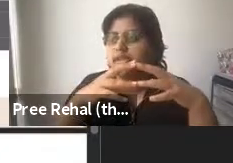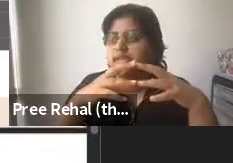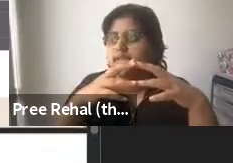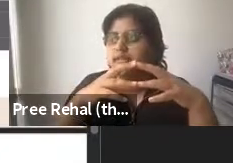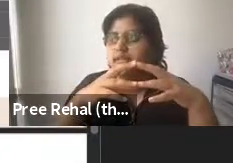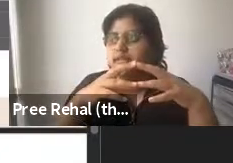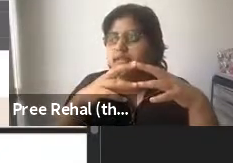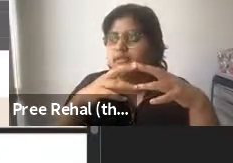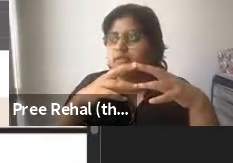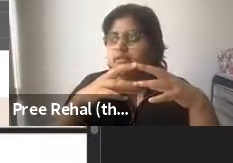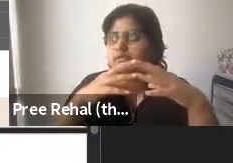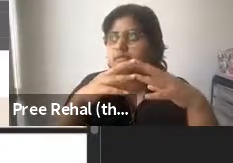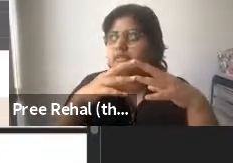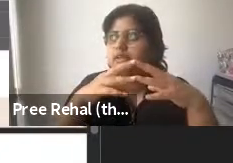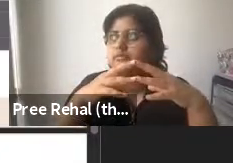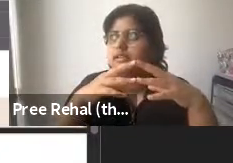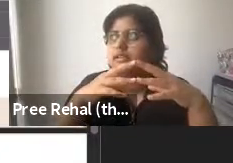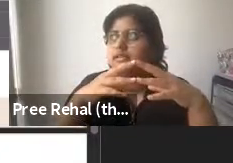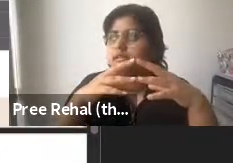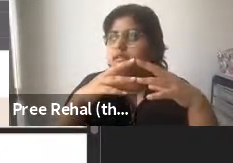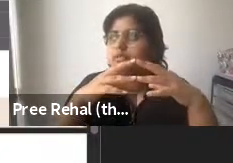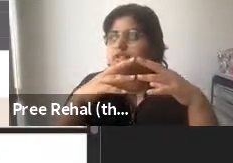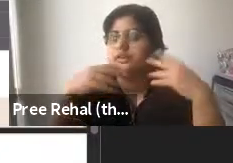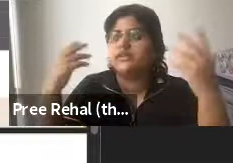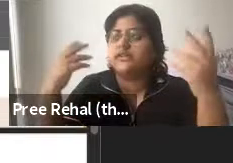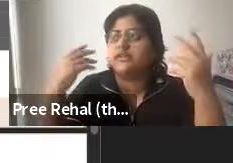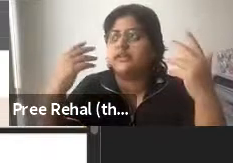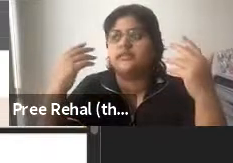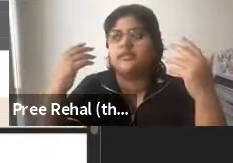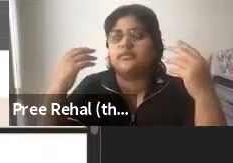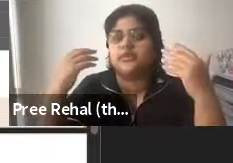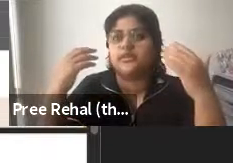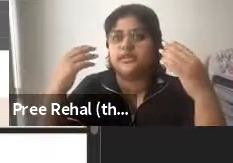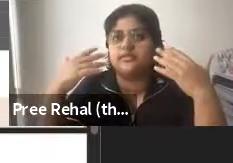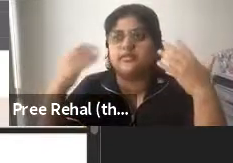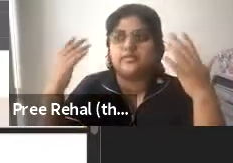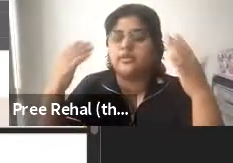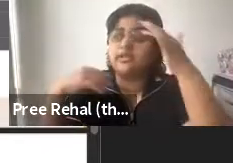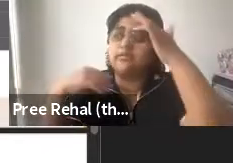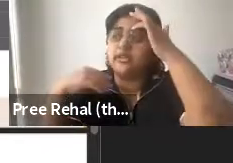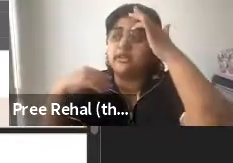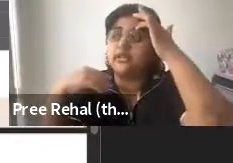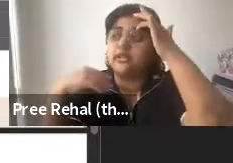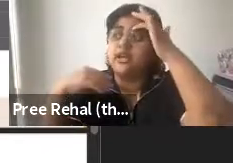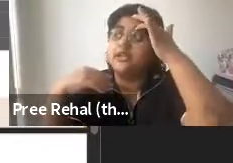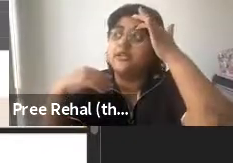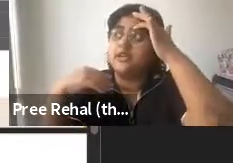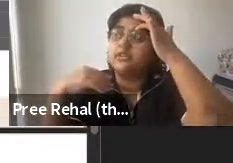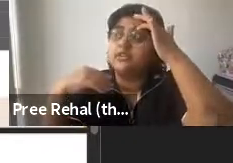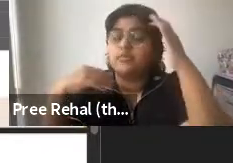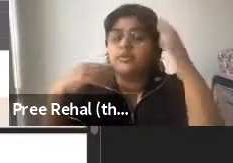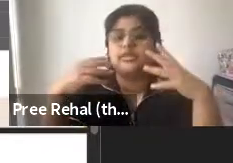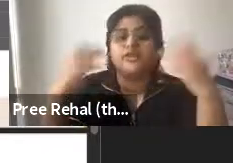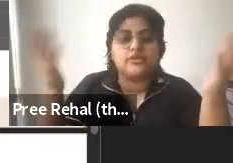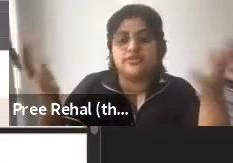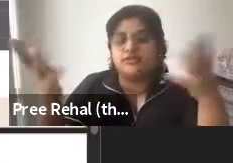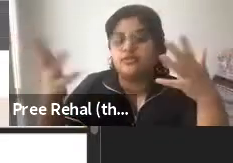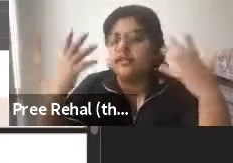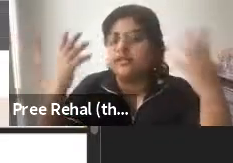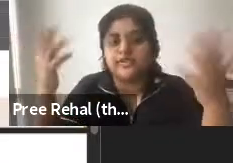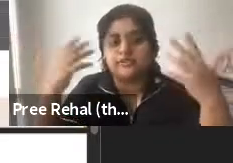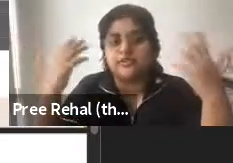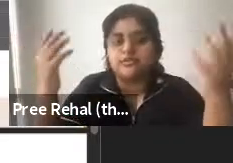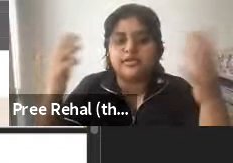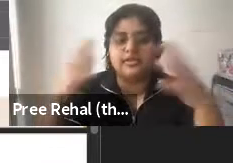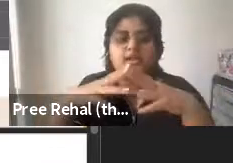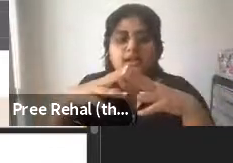wasn't raised in like one of those families, which is oftentimes a narrative when we like see brown people in the media of like, you have to grow up and be a doctor or